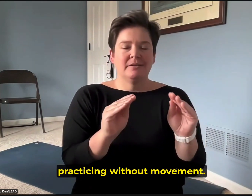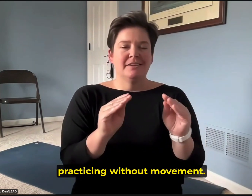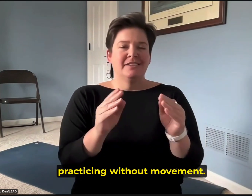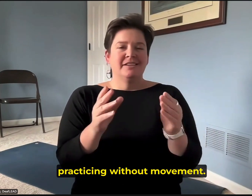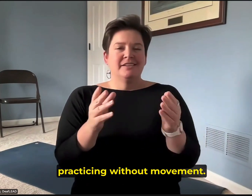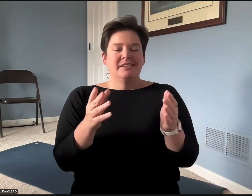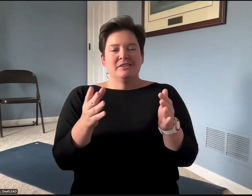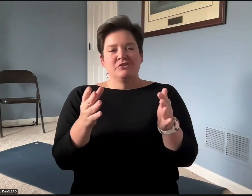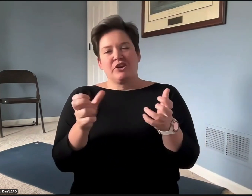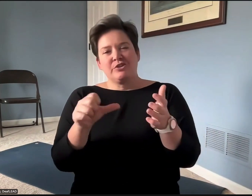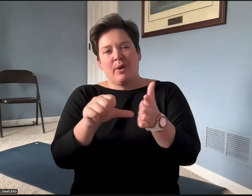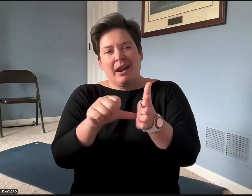movement.